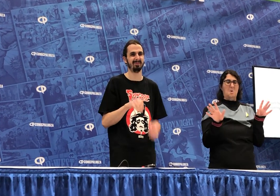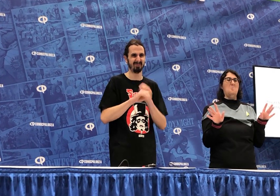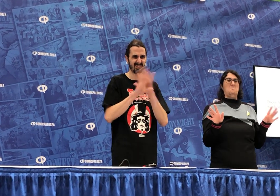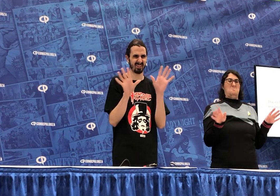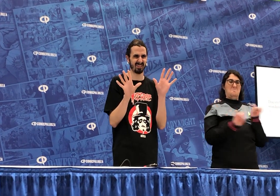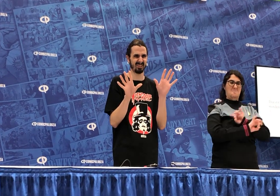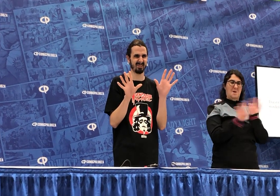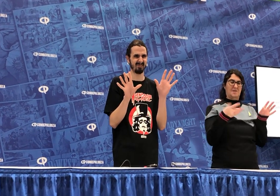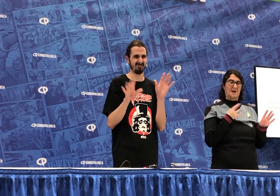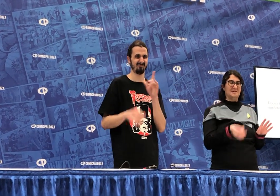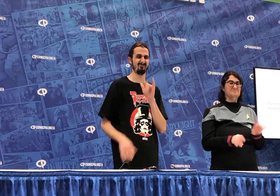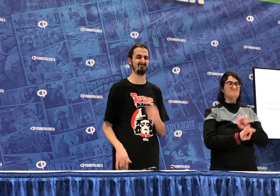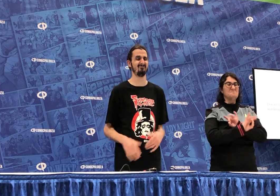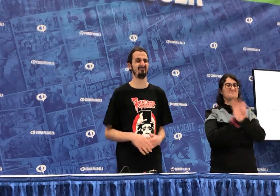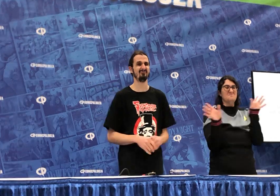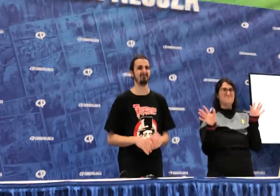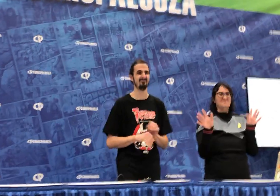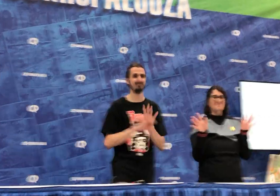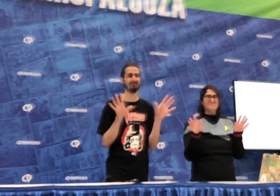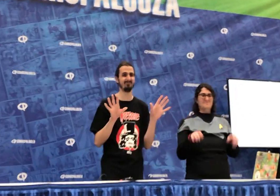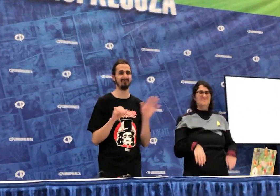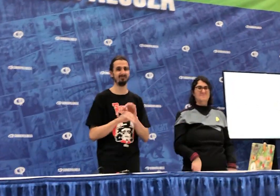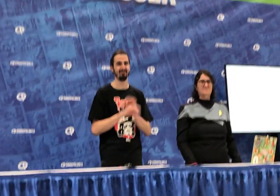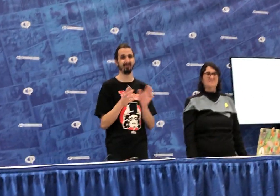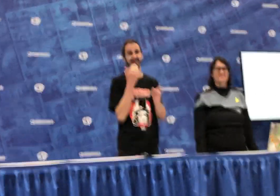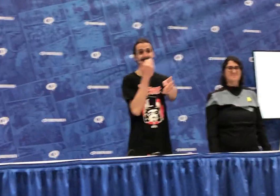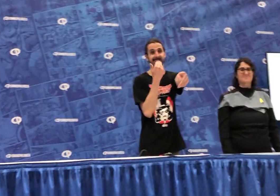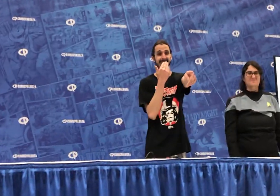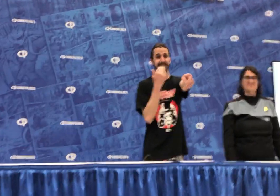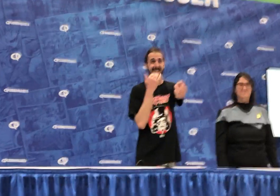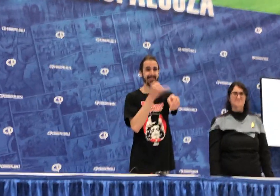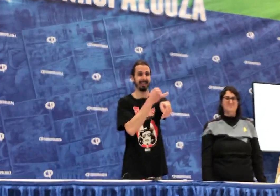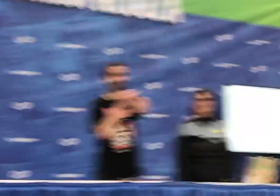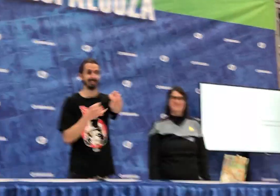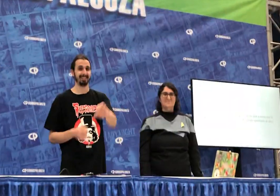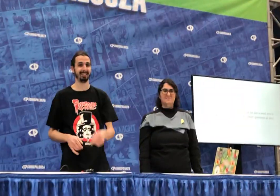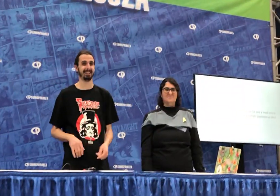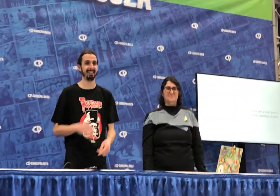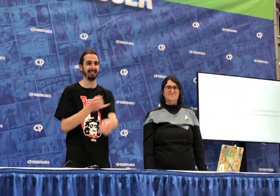This is the official sign for Marvel. She said, okay, I like it, Marvel. Thank you, Jennifer.